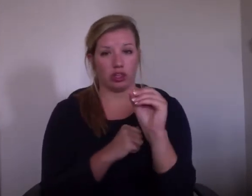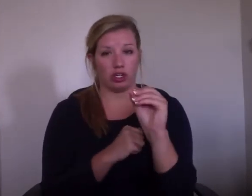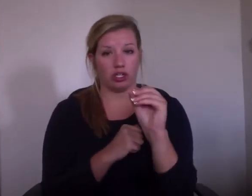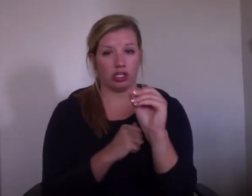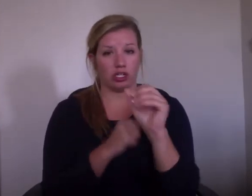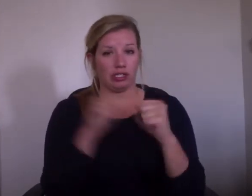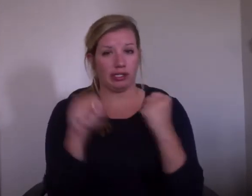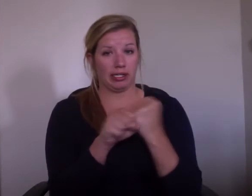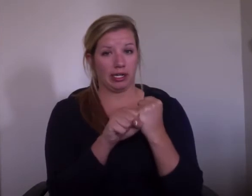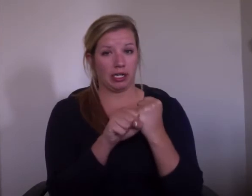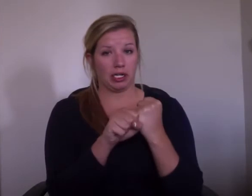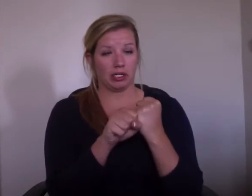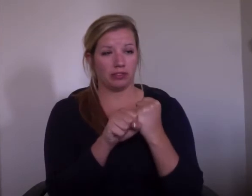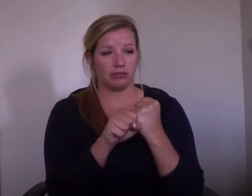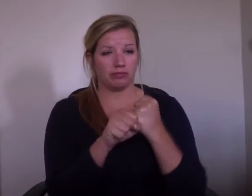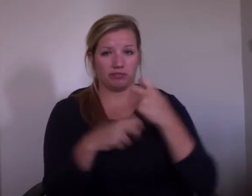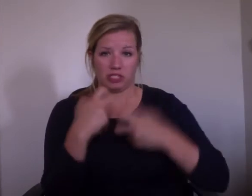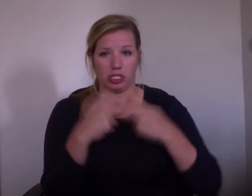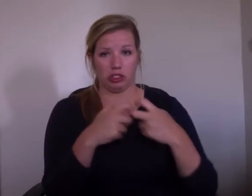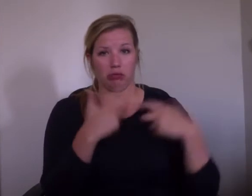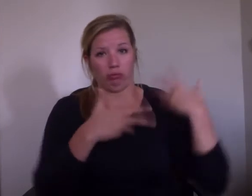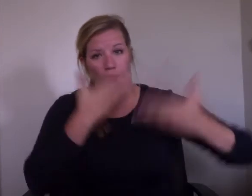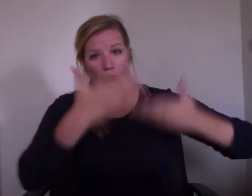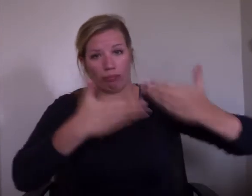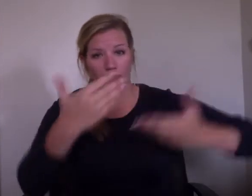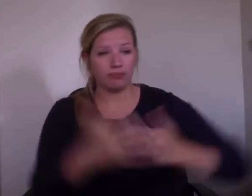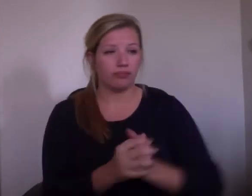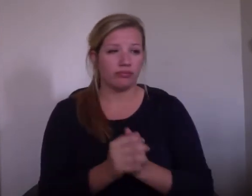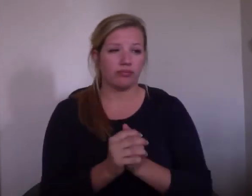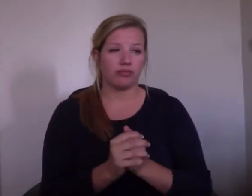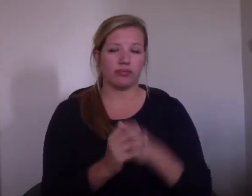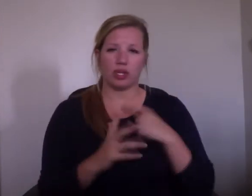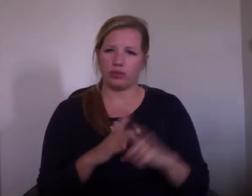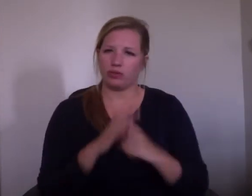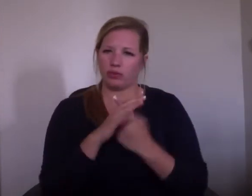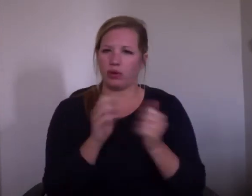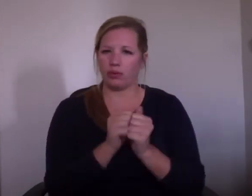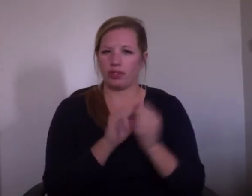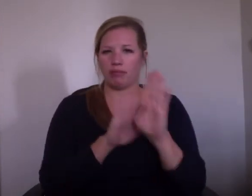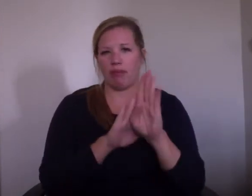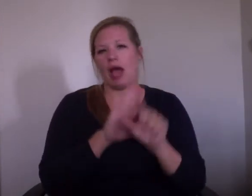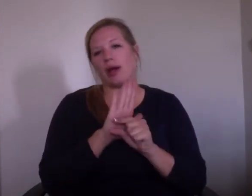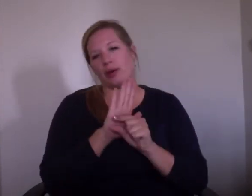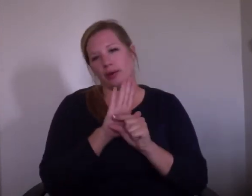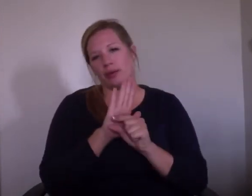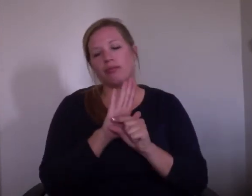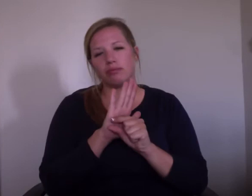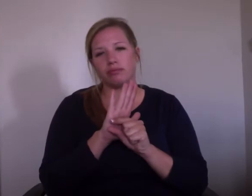of background. Now these are concepts that shaped American